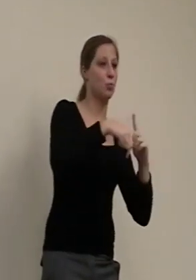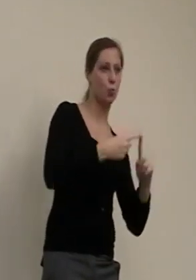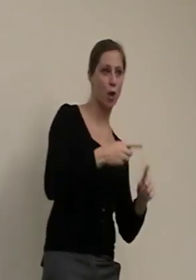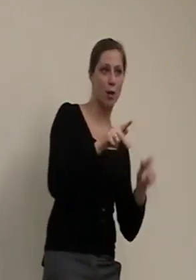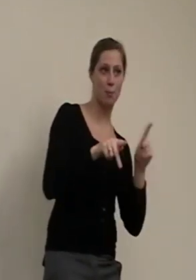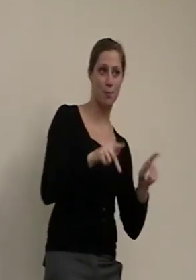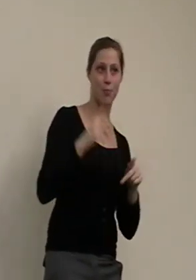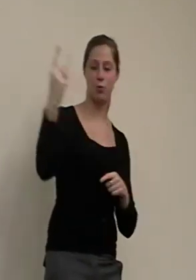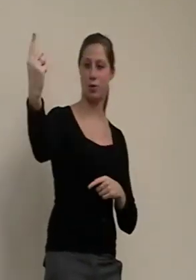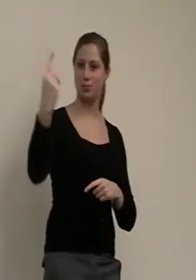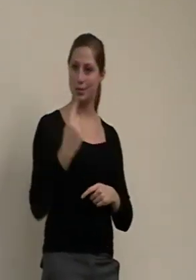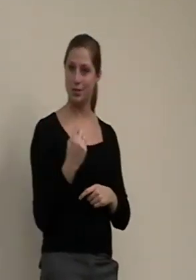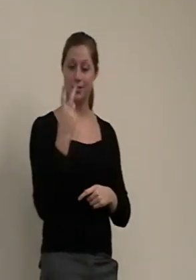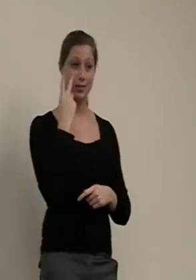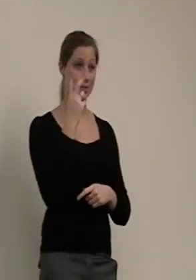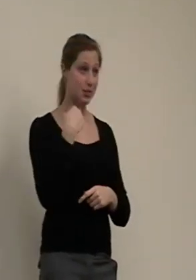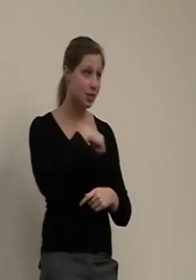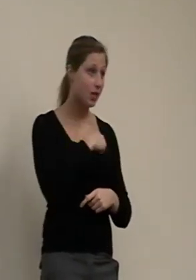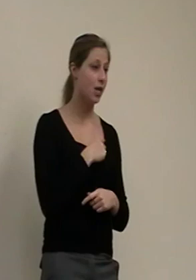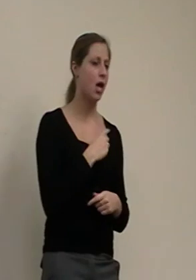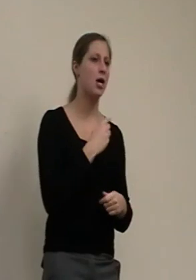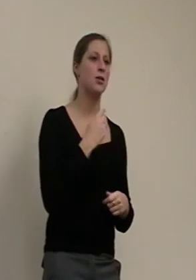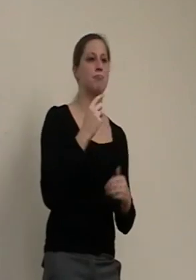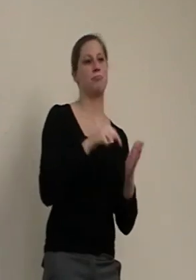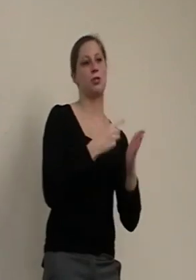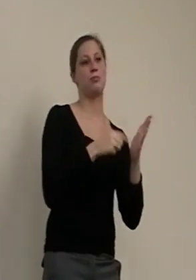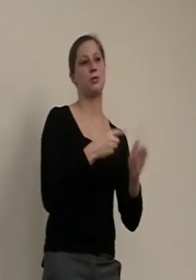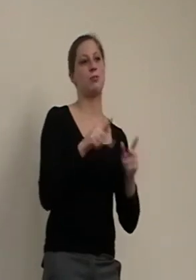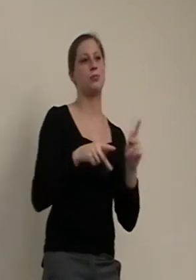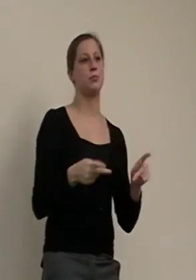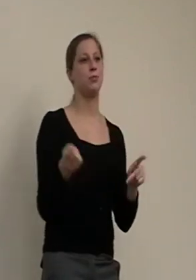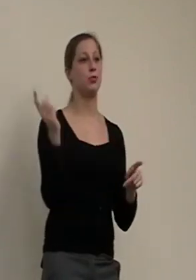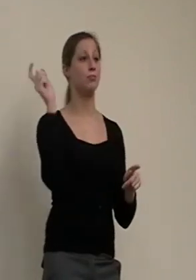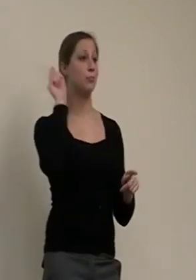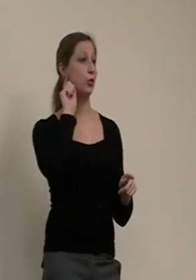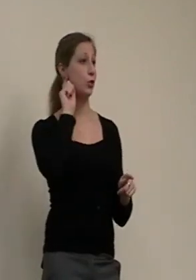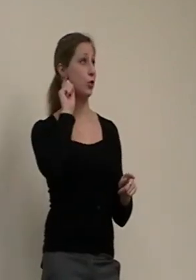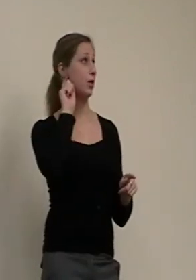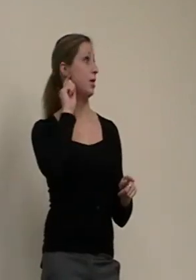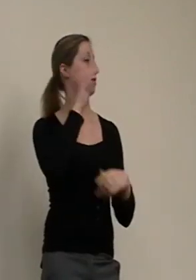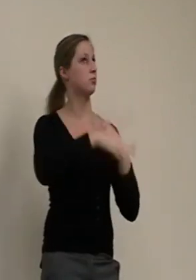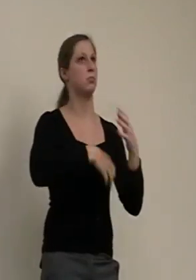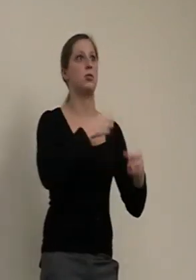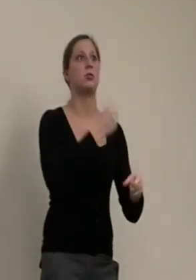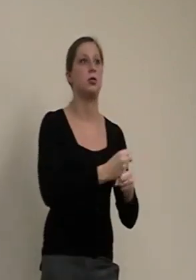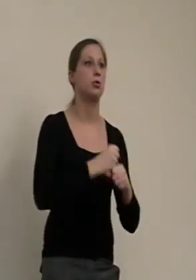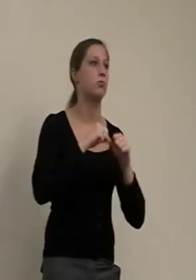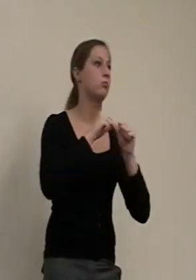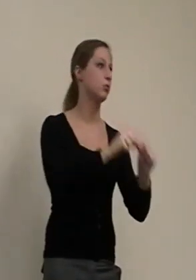been wearing hearing aids for years, some people haven't worn a hearing aid at all, a number of different situations.